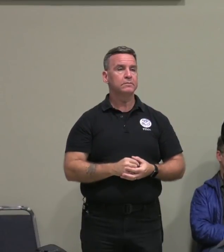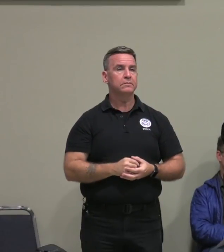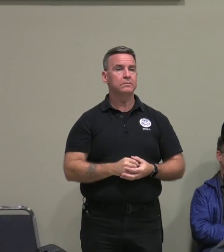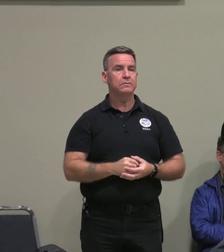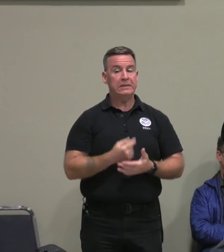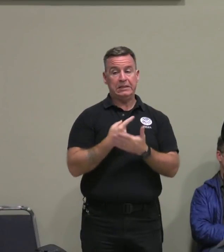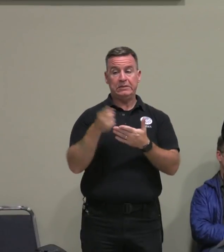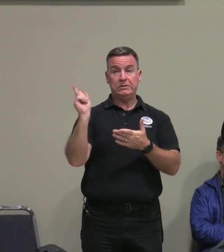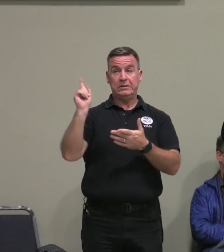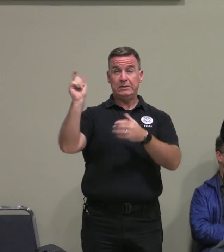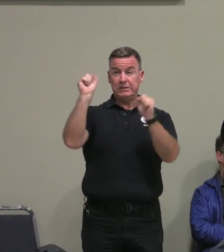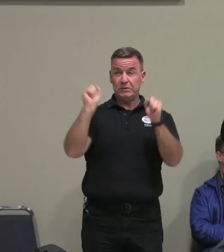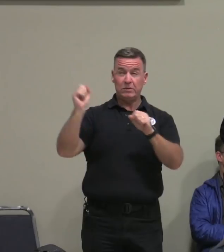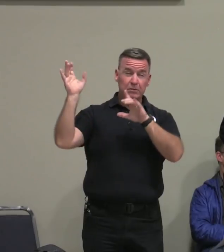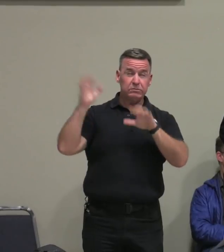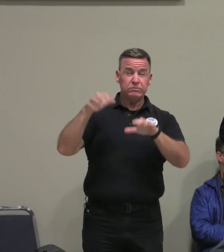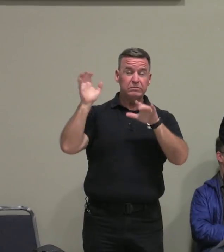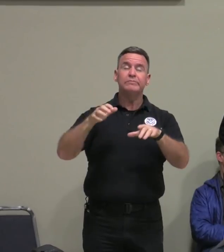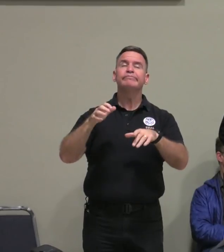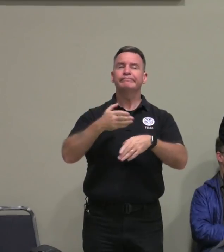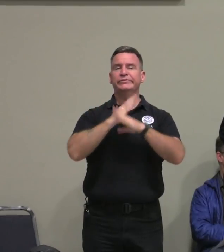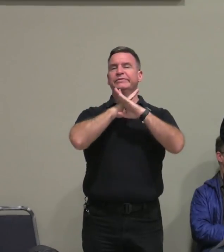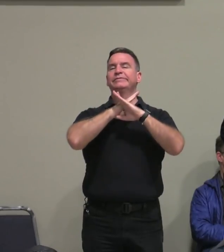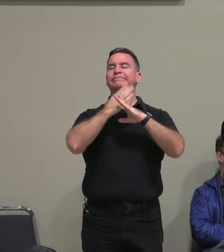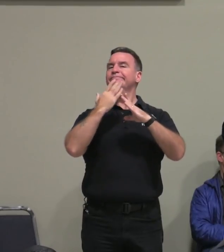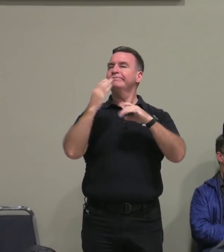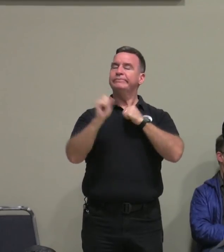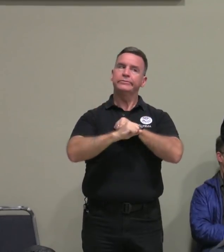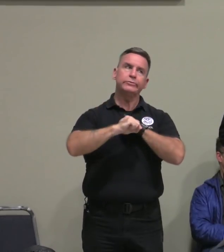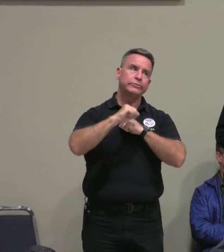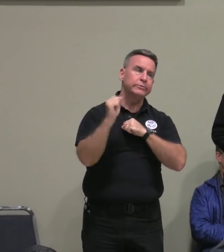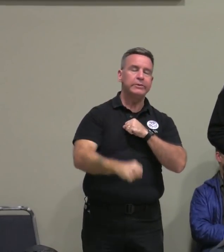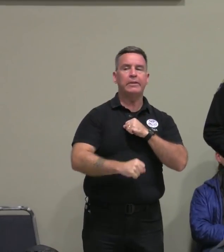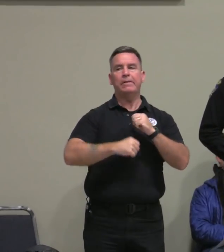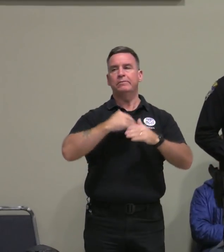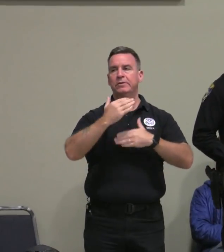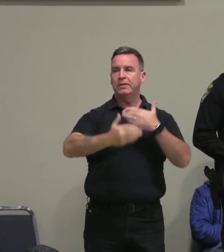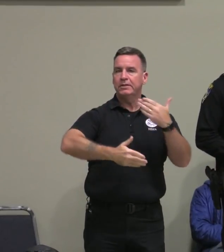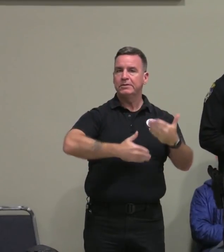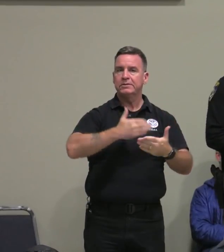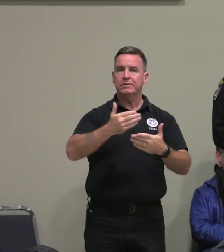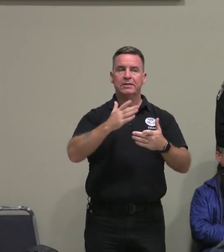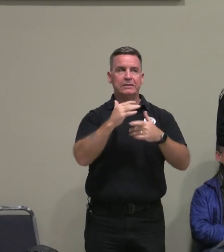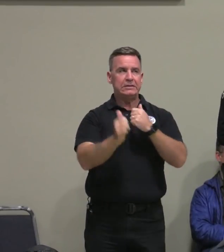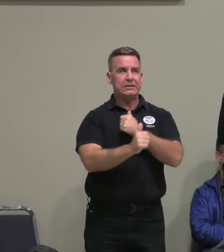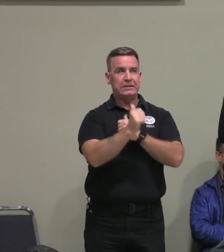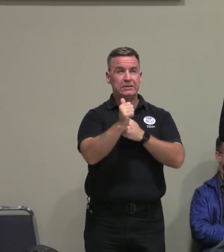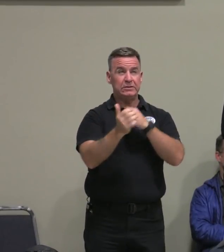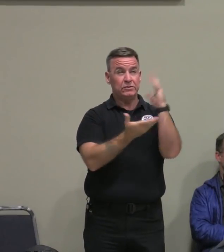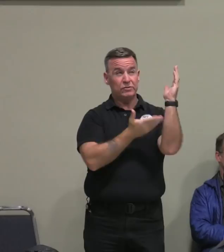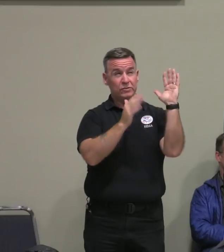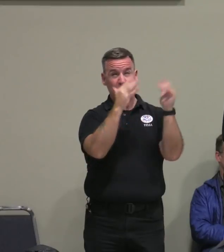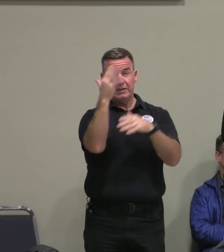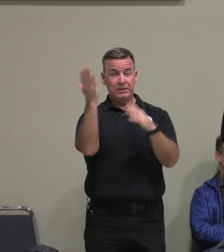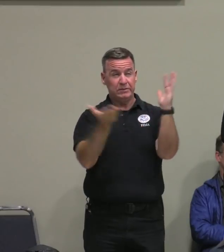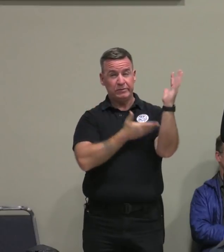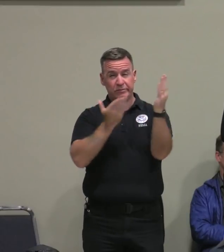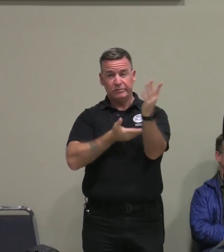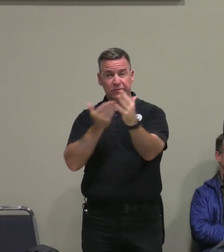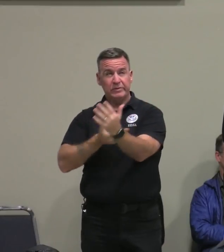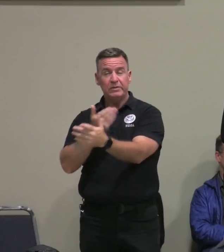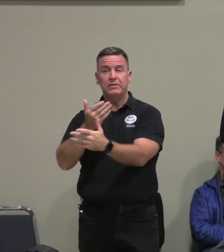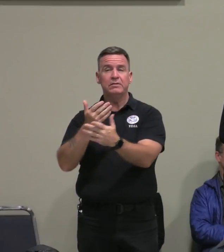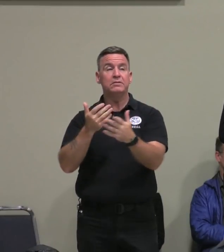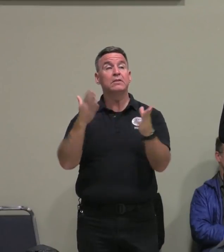storm last week did slow some things down with the process of getting the hazardous trees removed. There's been